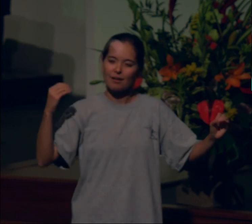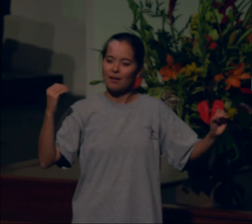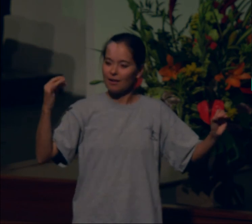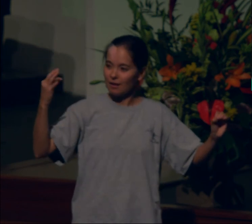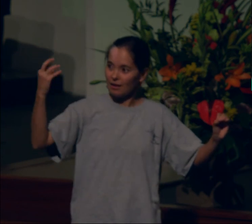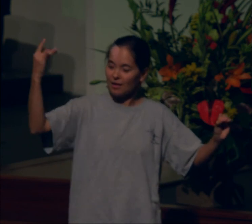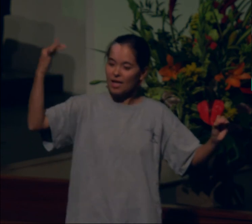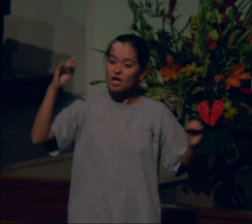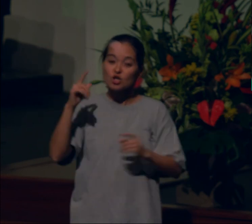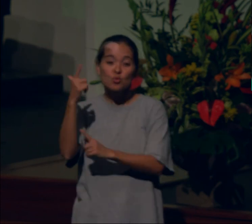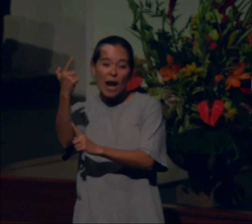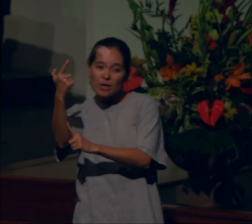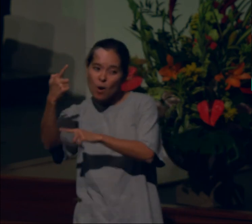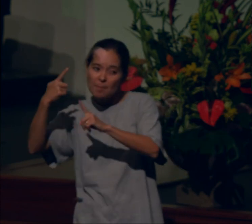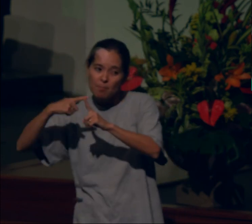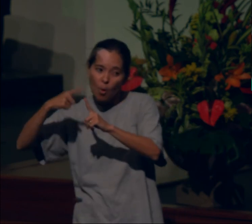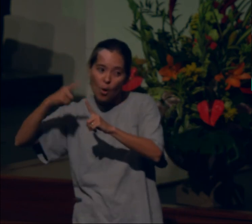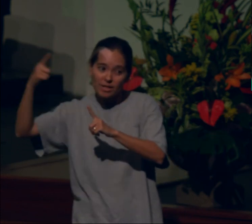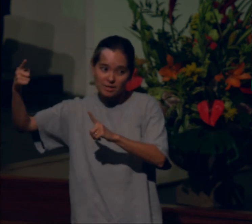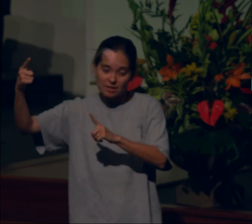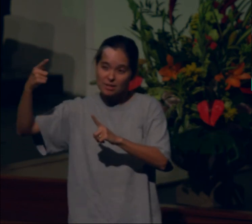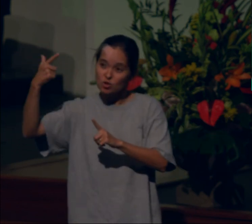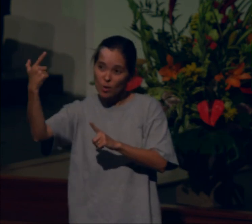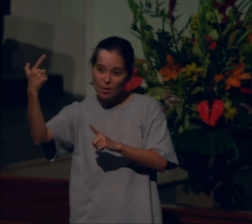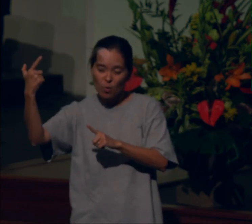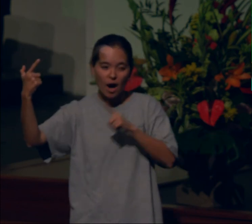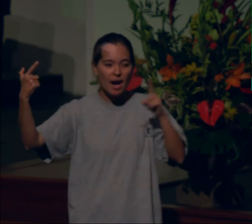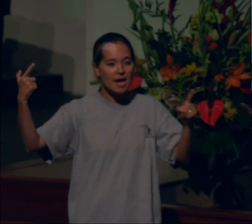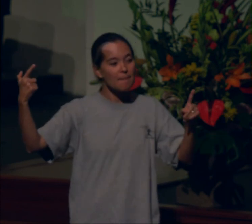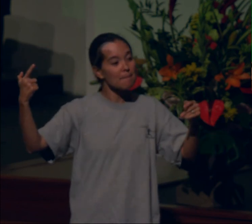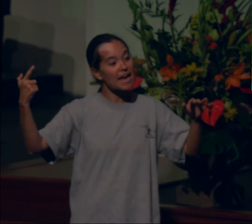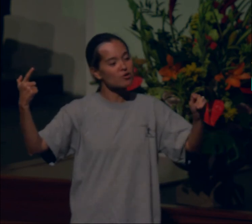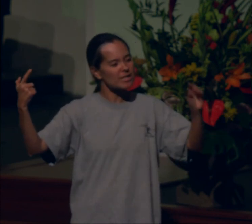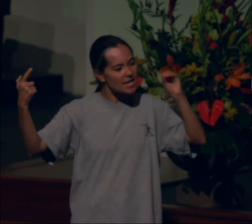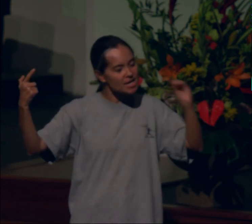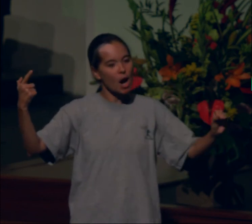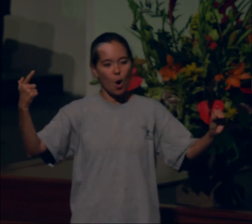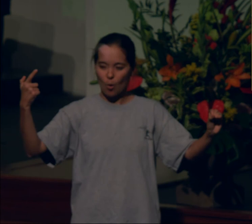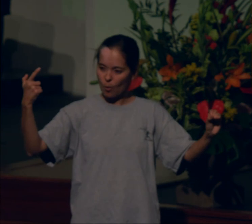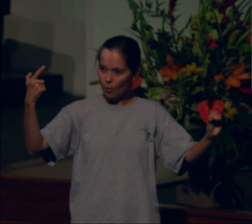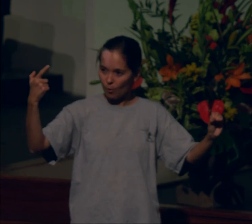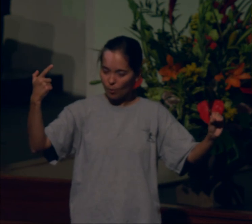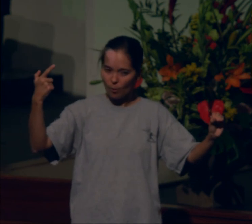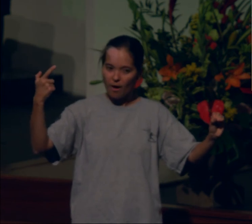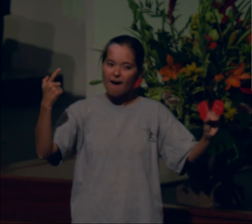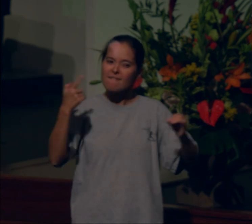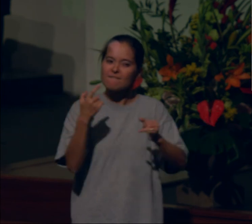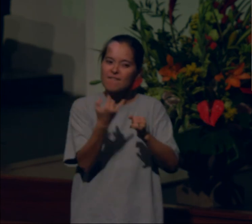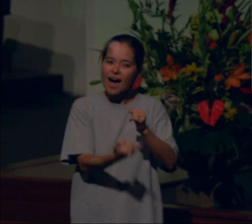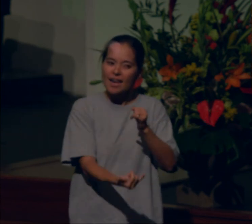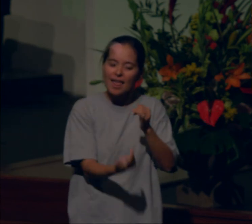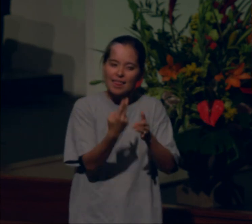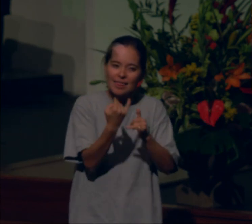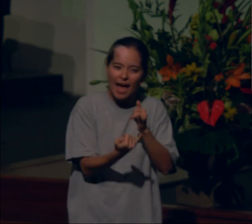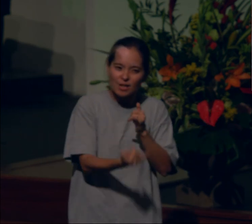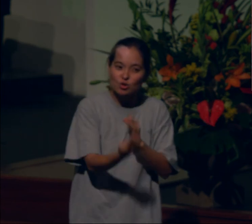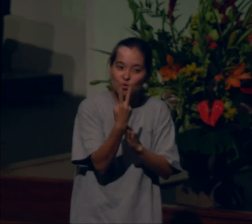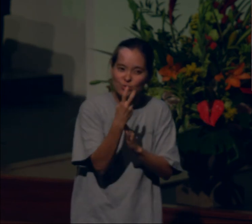put 21 points on the board, and the Patriots can't even get a point on the board. Finally, in the last 2 seconds of the first